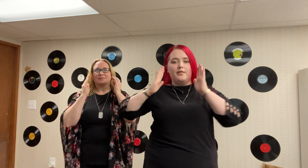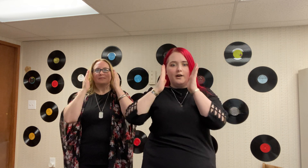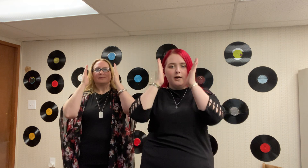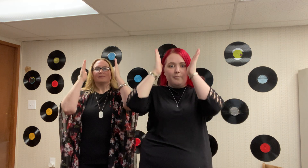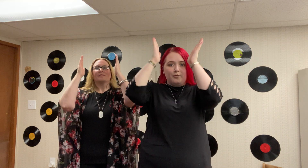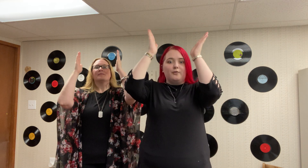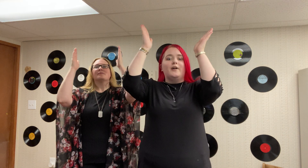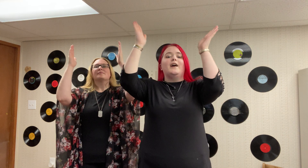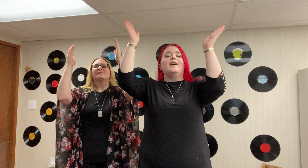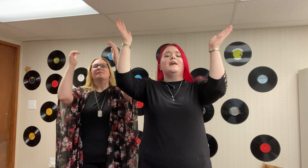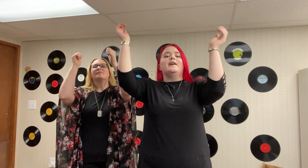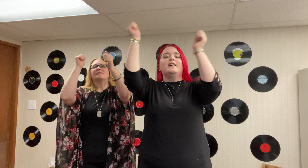the